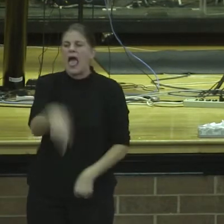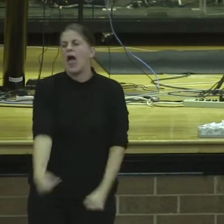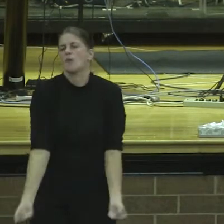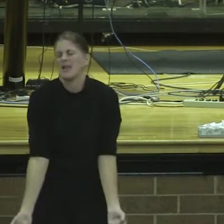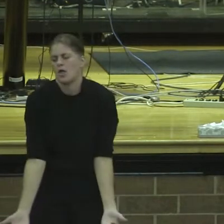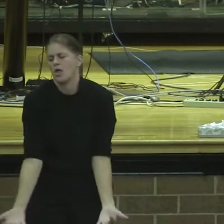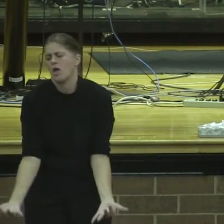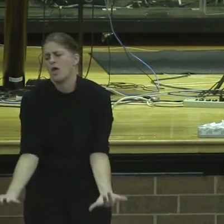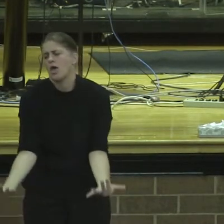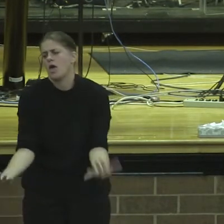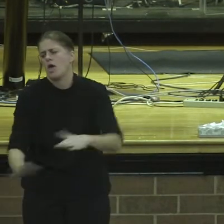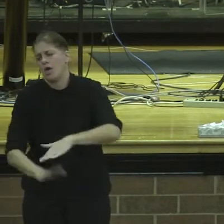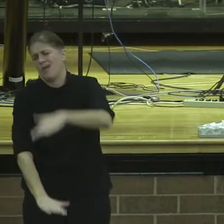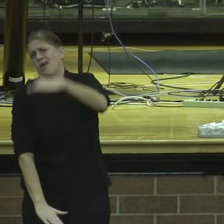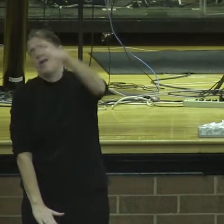asking someone to come and mow it.